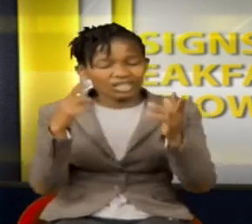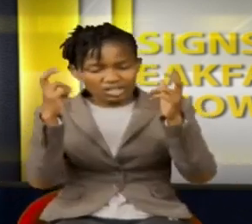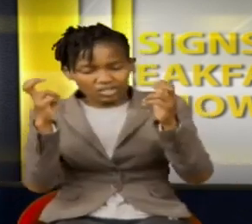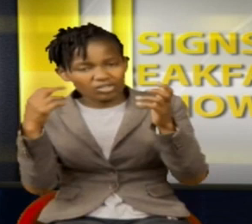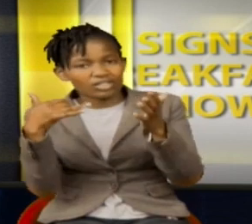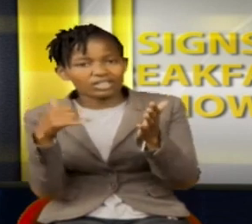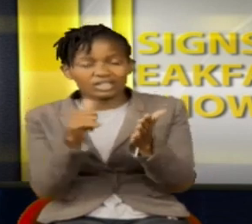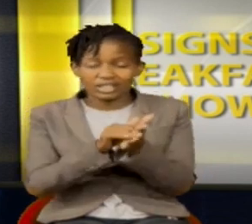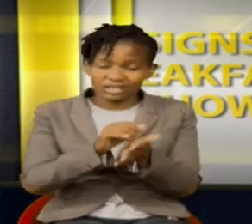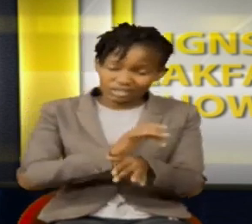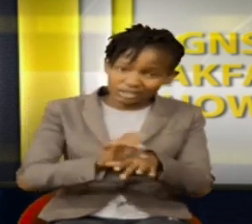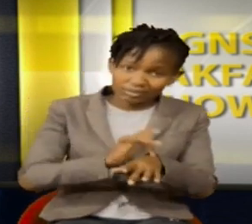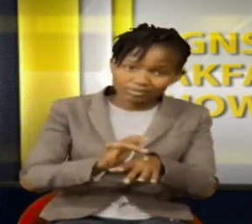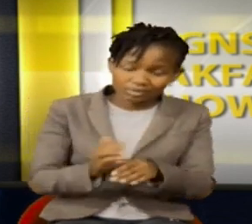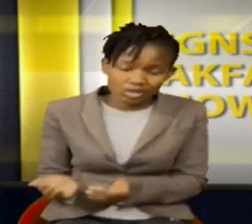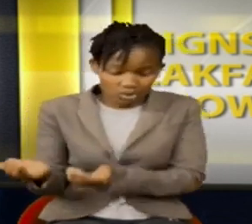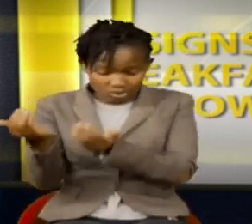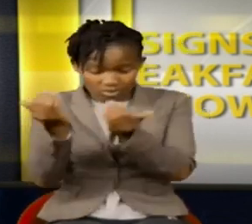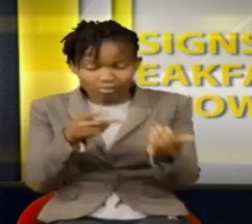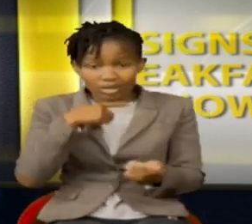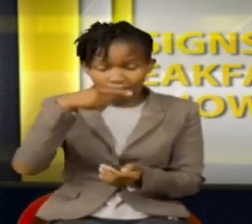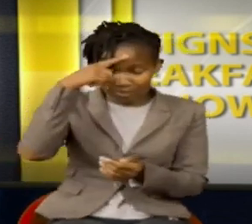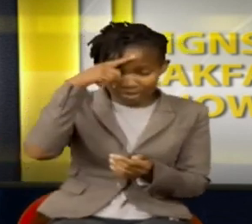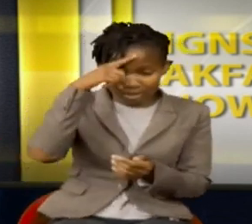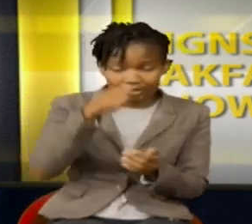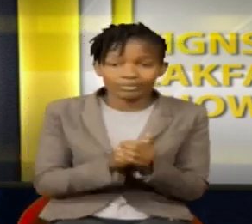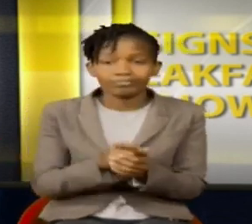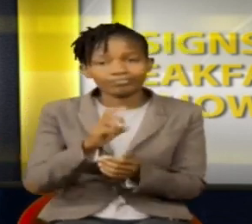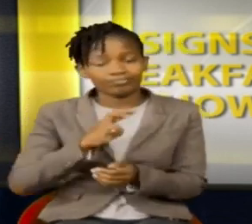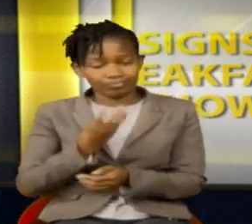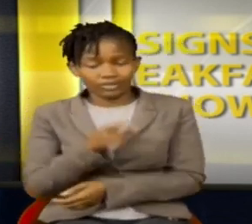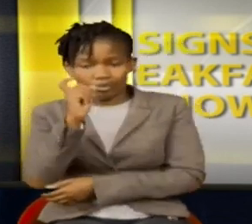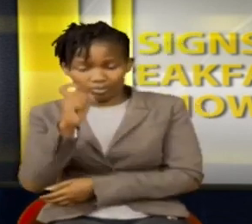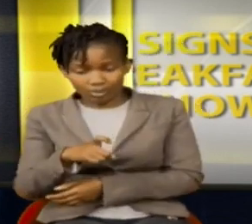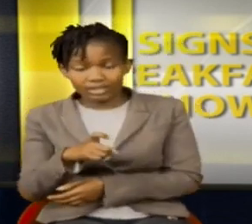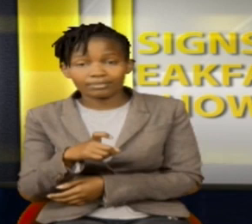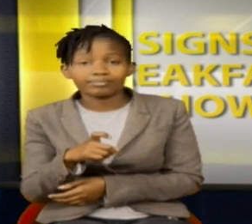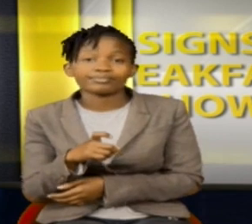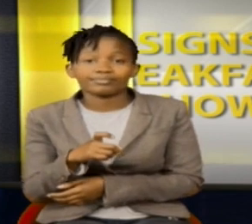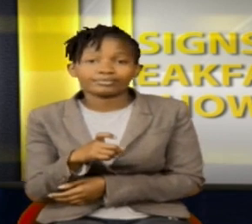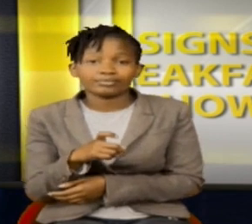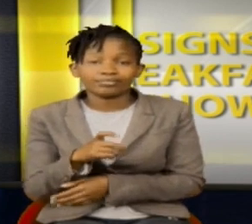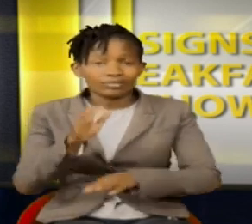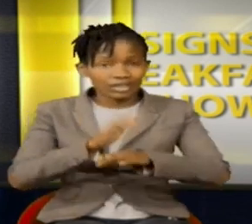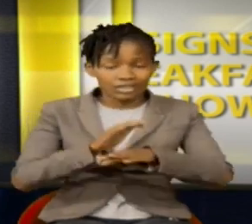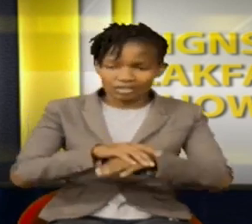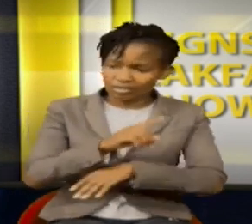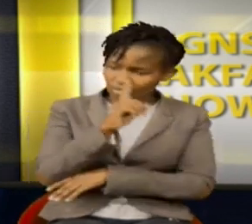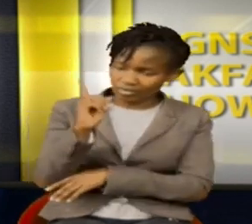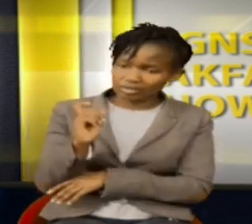people, we should bring parents into perspective. Indeed. Yes. Indeed we must. So what is your plan on that? Indeed we must. Yeah. That's a good question.